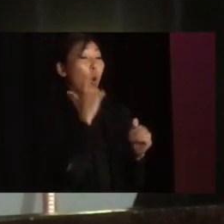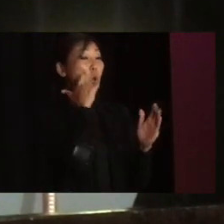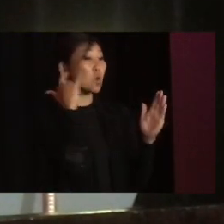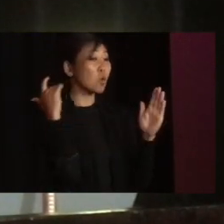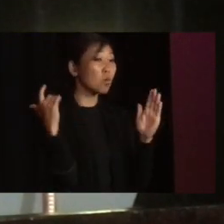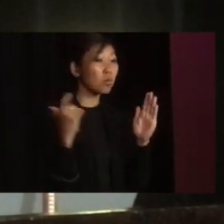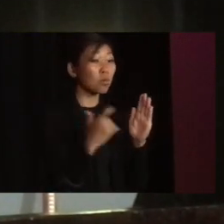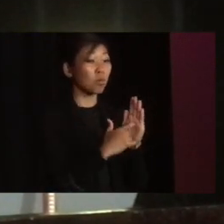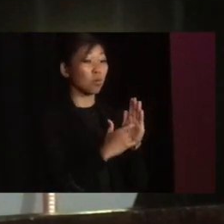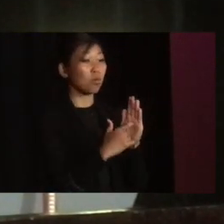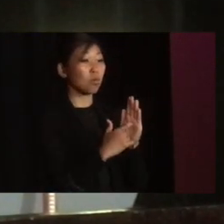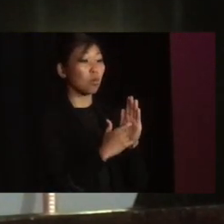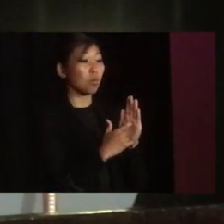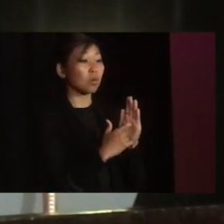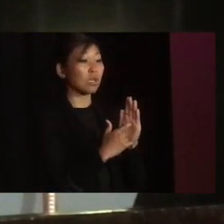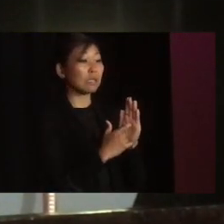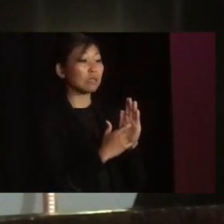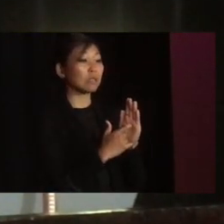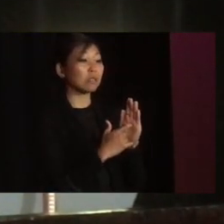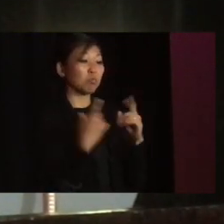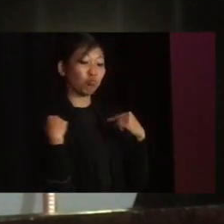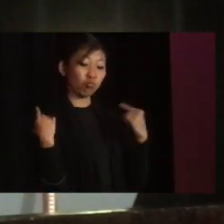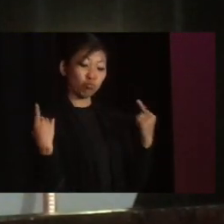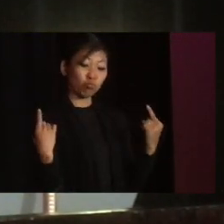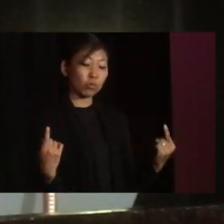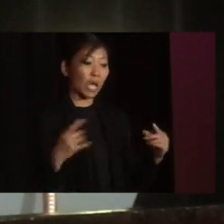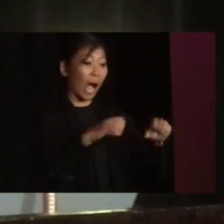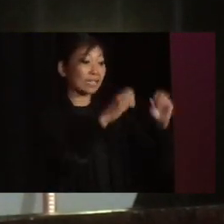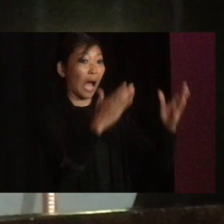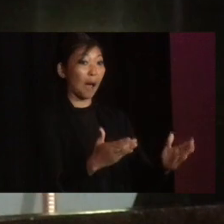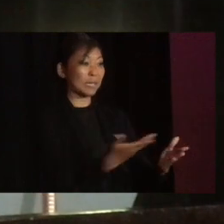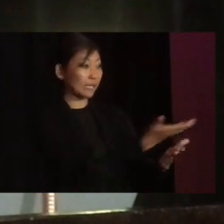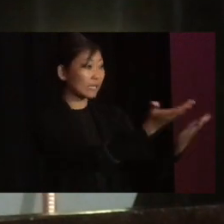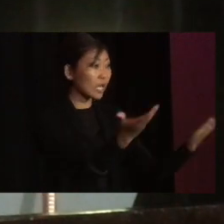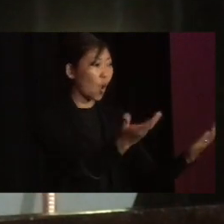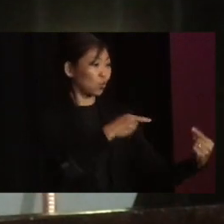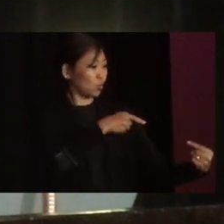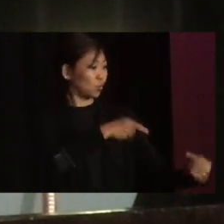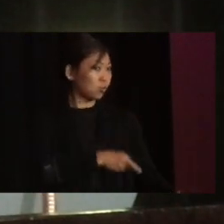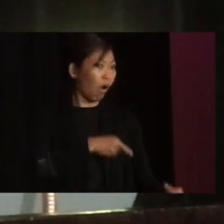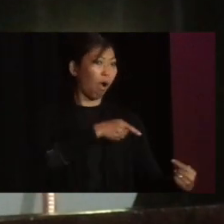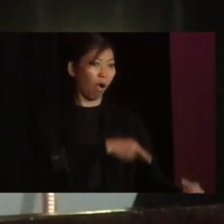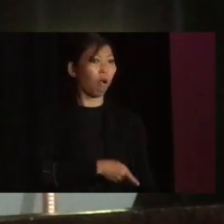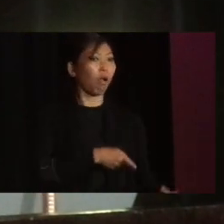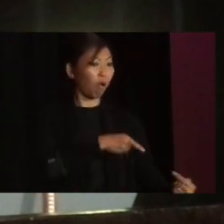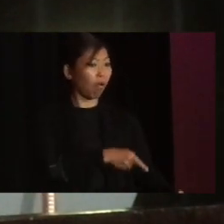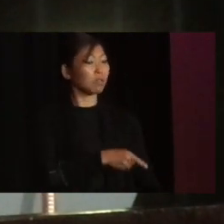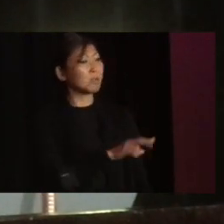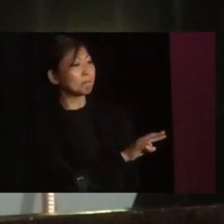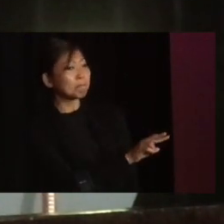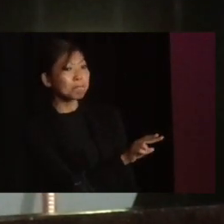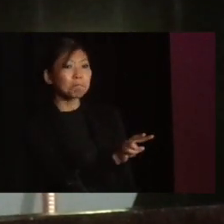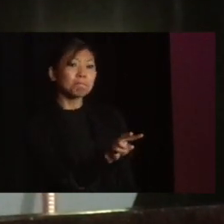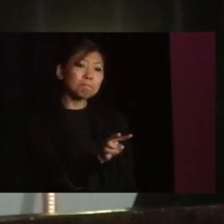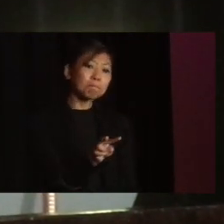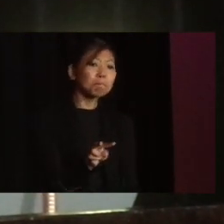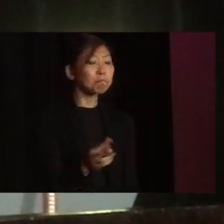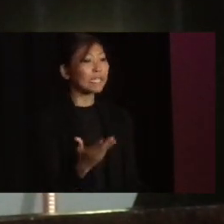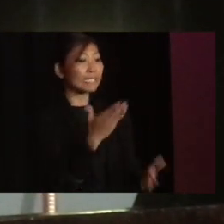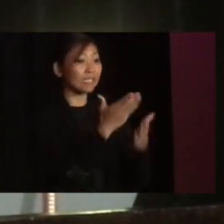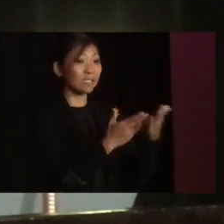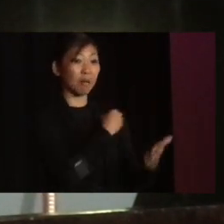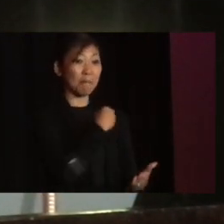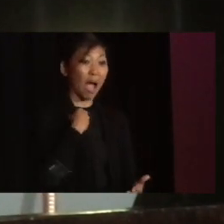noticing that at times adoptees in our community struggle, and we have had members in